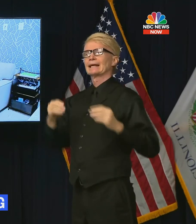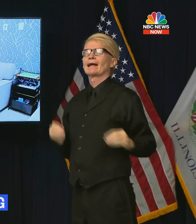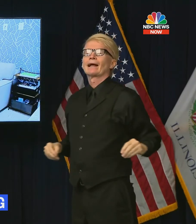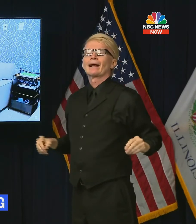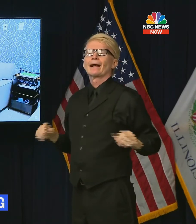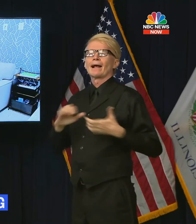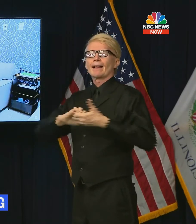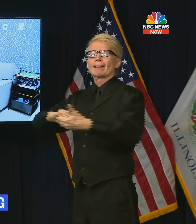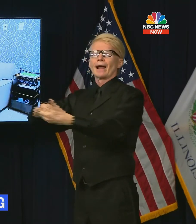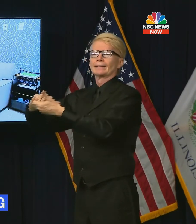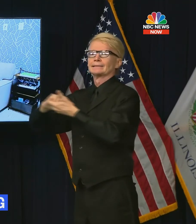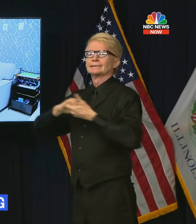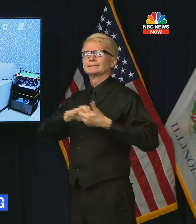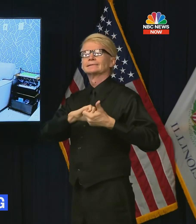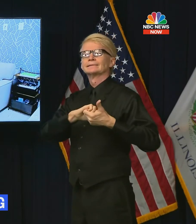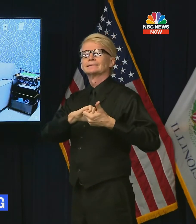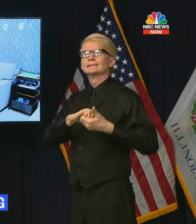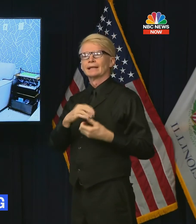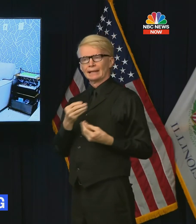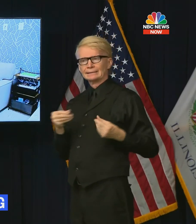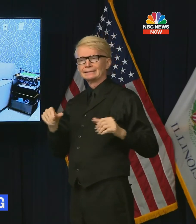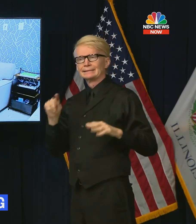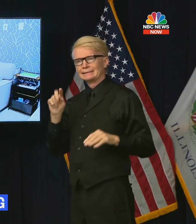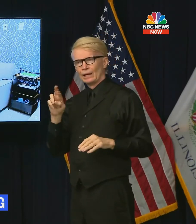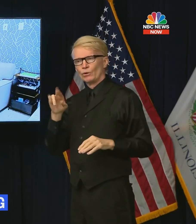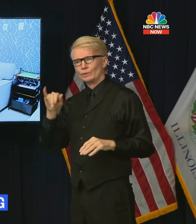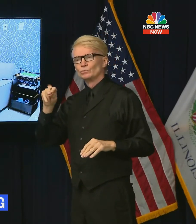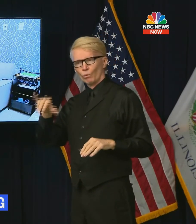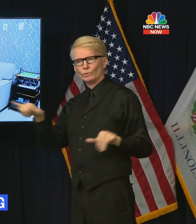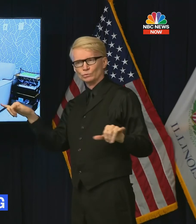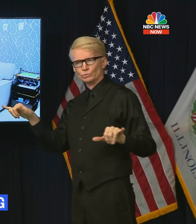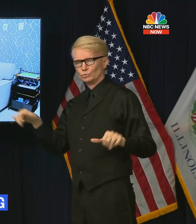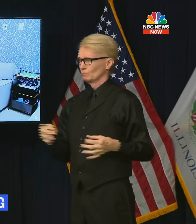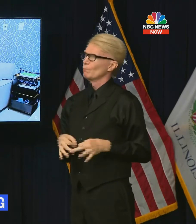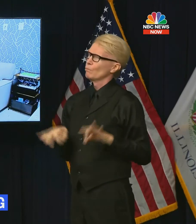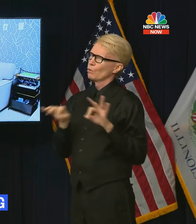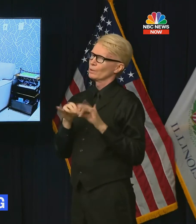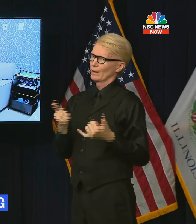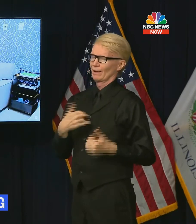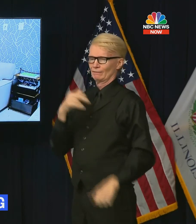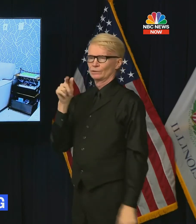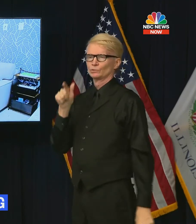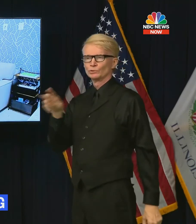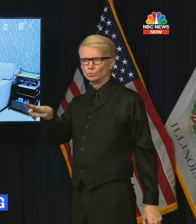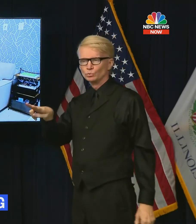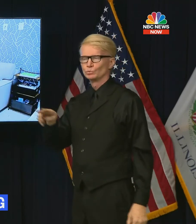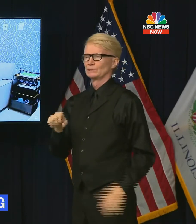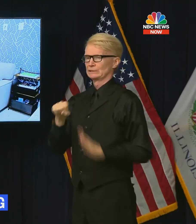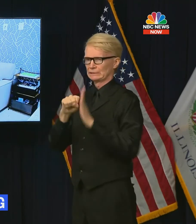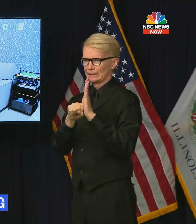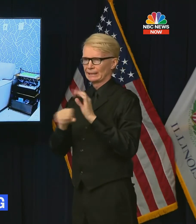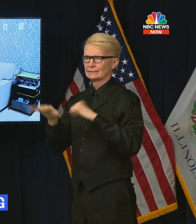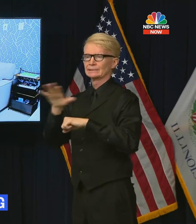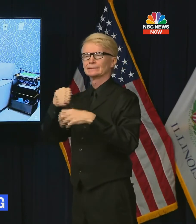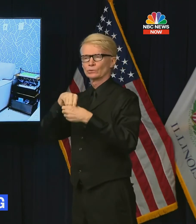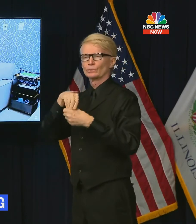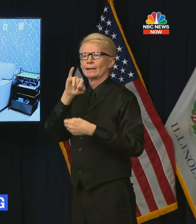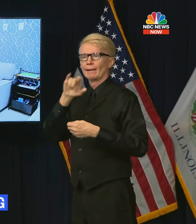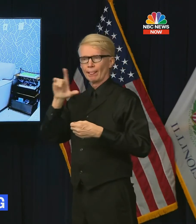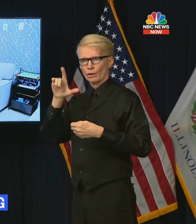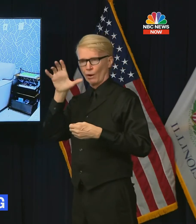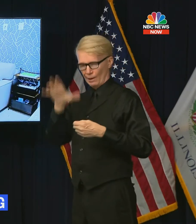Testing Alliance, has been extraordinarily important. There are now 22 states, including Illinois, that on a bipartisan